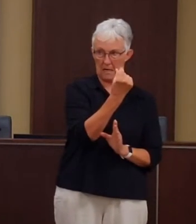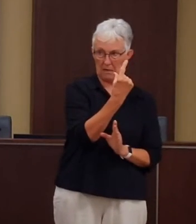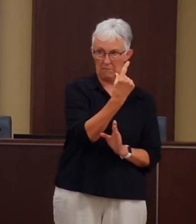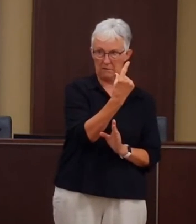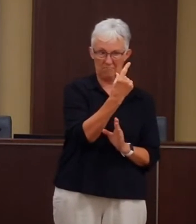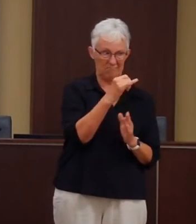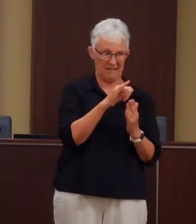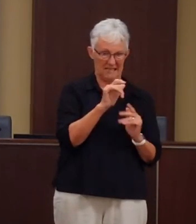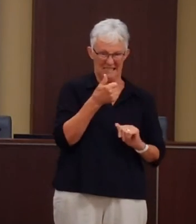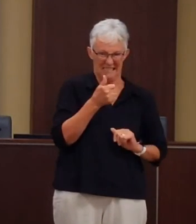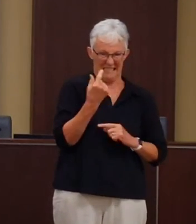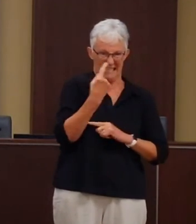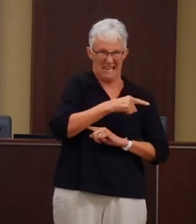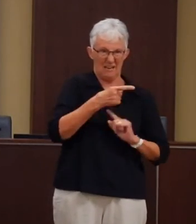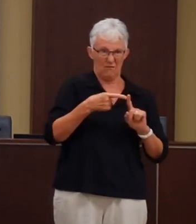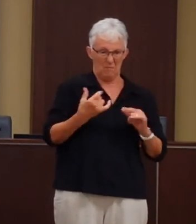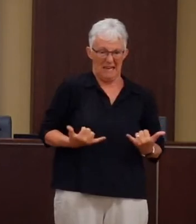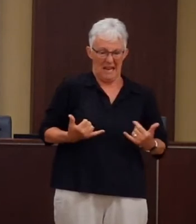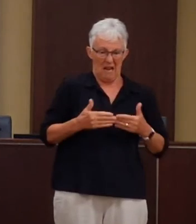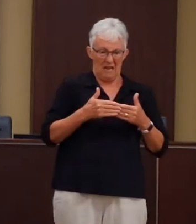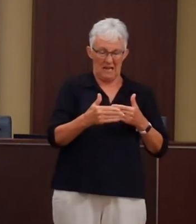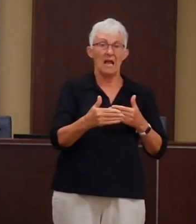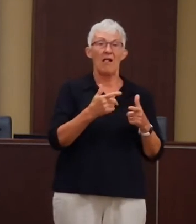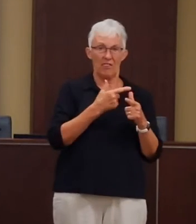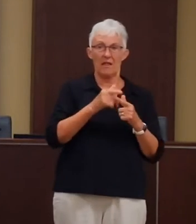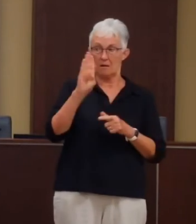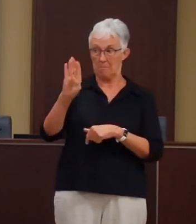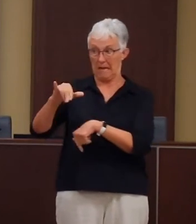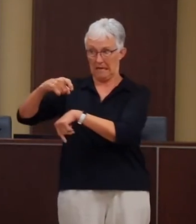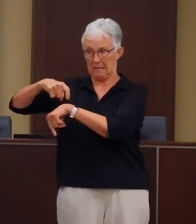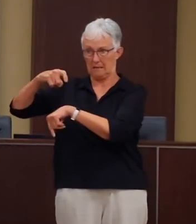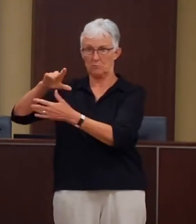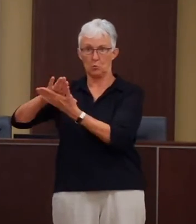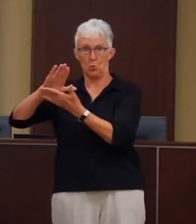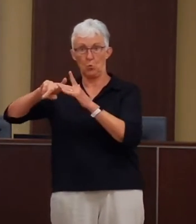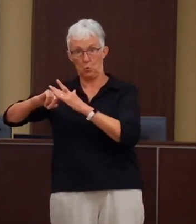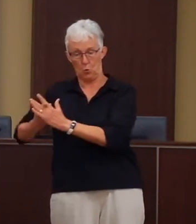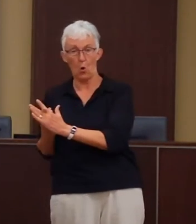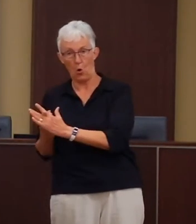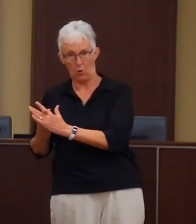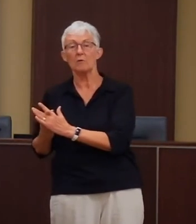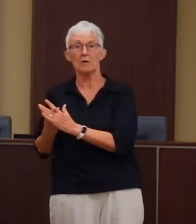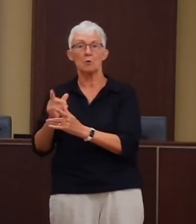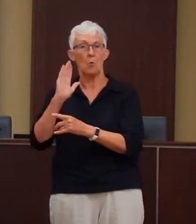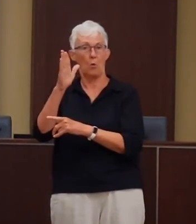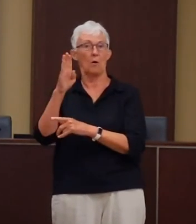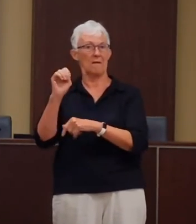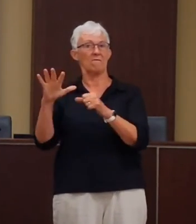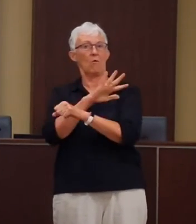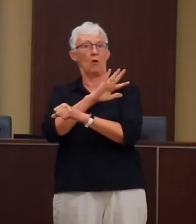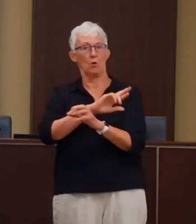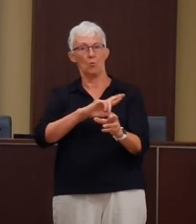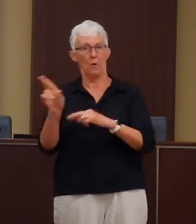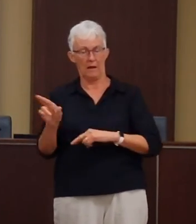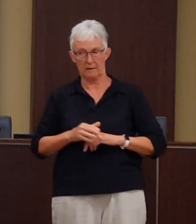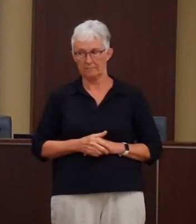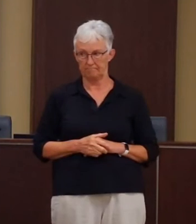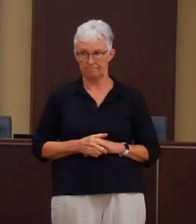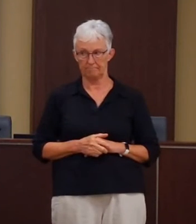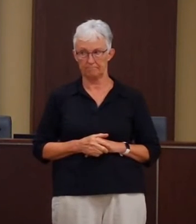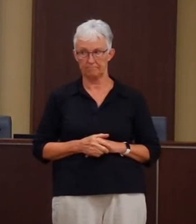now. We are asked frequently about whether we can ask students for their vaccination status. We want to